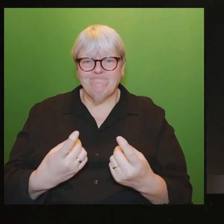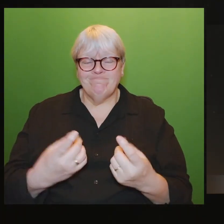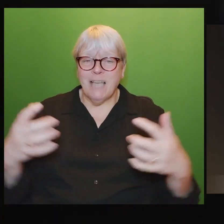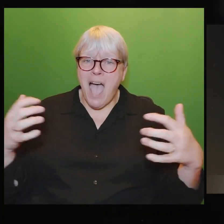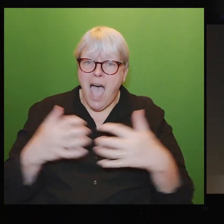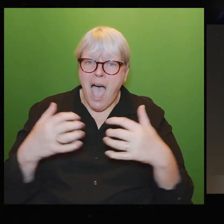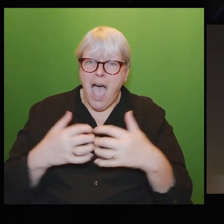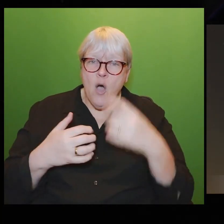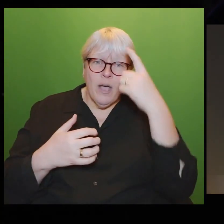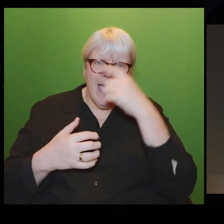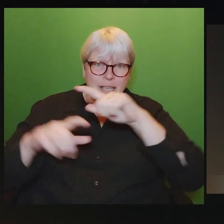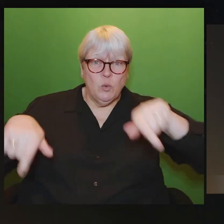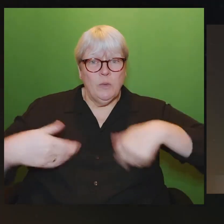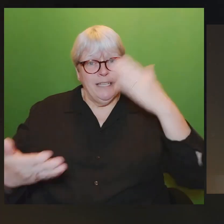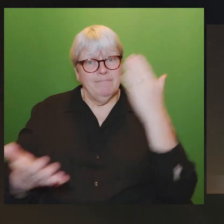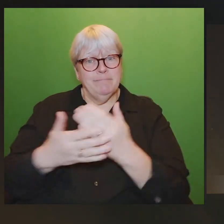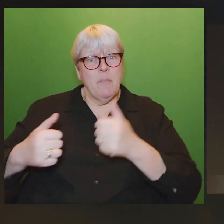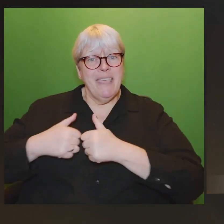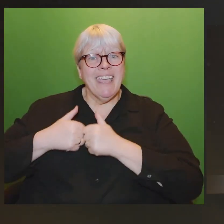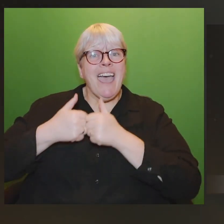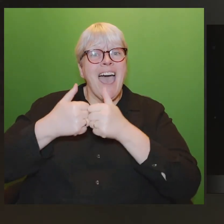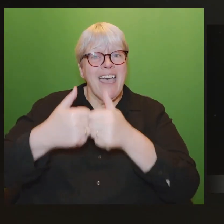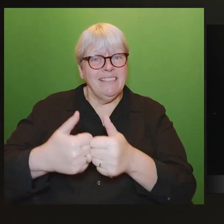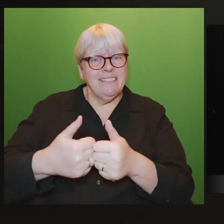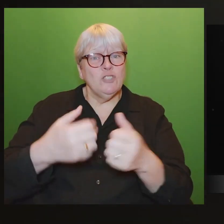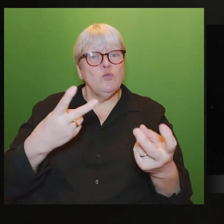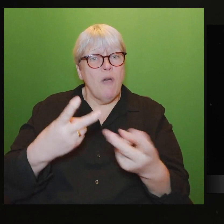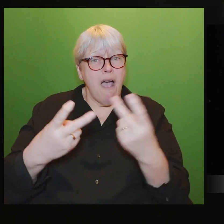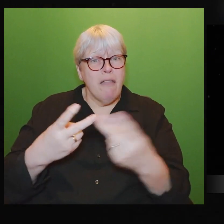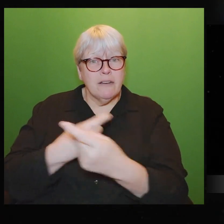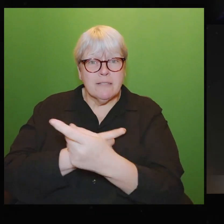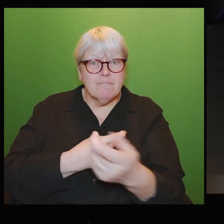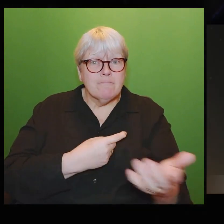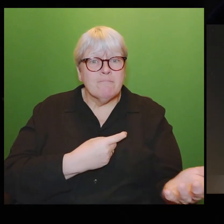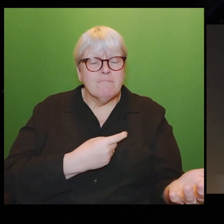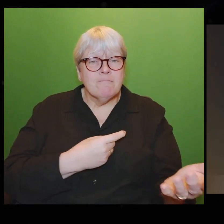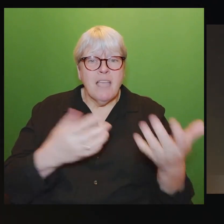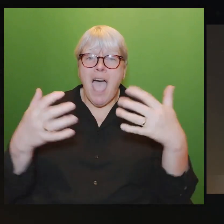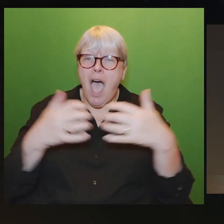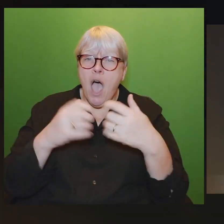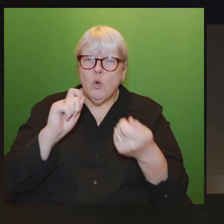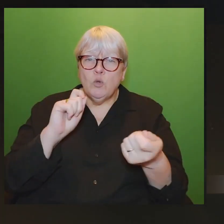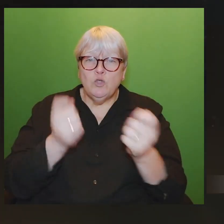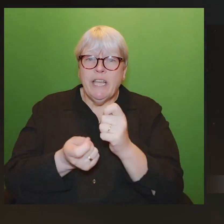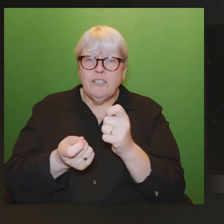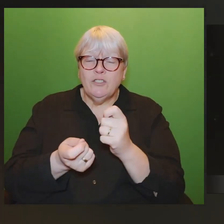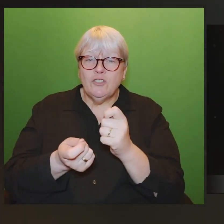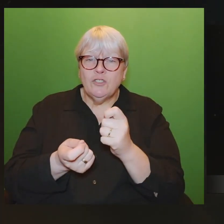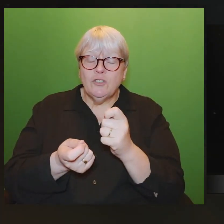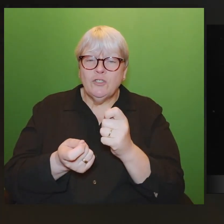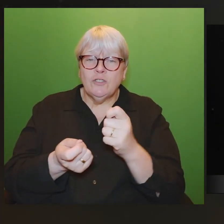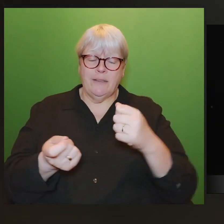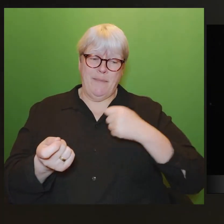anti-Semitism, hatred and discrimination. I have learned so much through the connection I found. It has been a journey